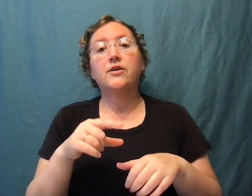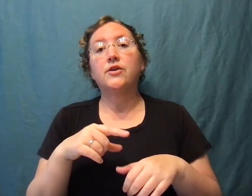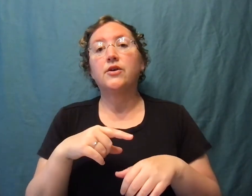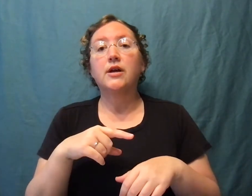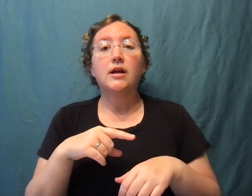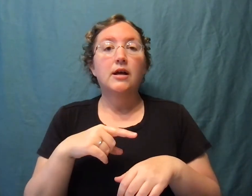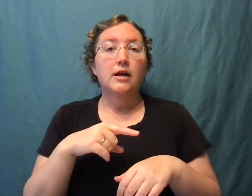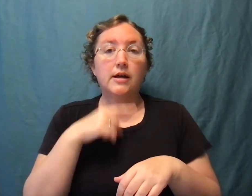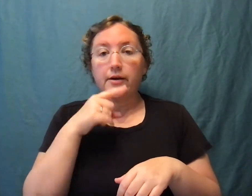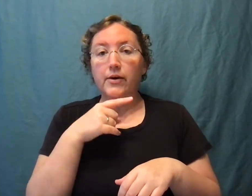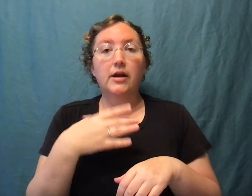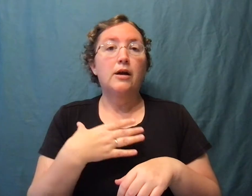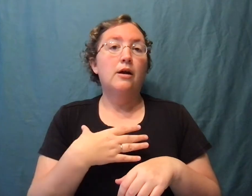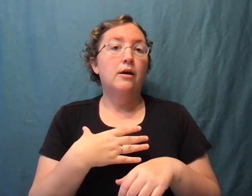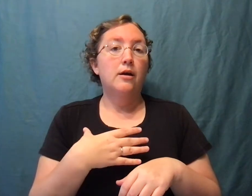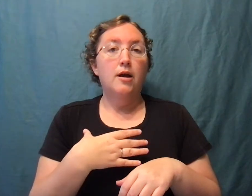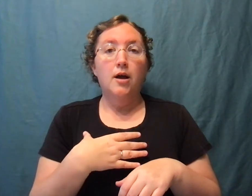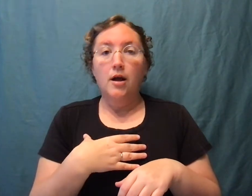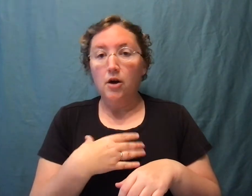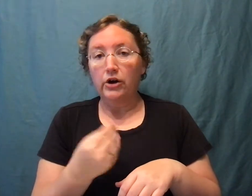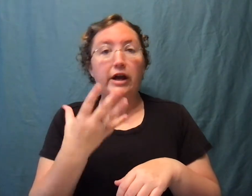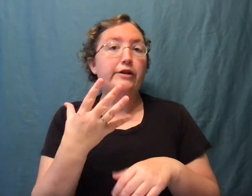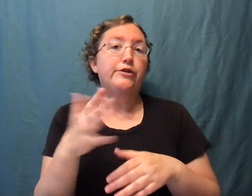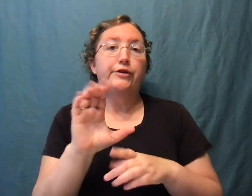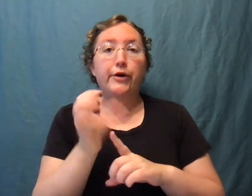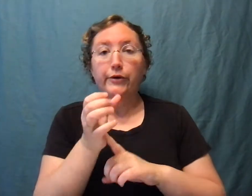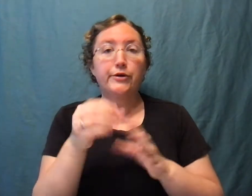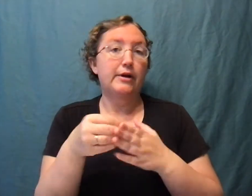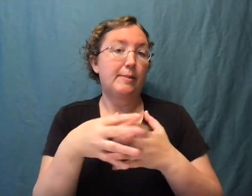standard hearing Caucasian culture in America.